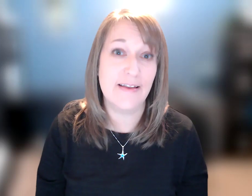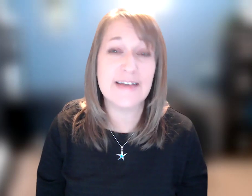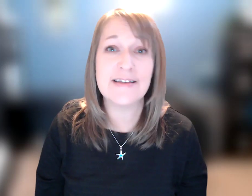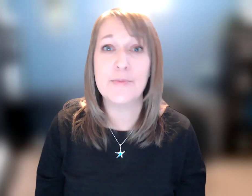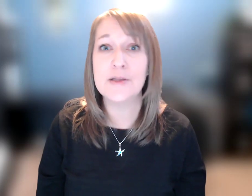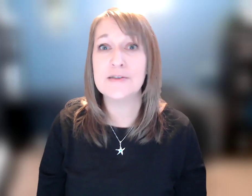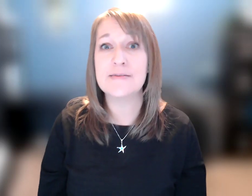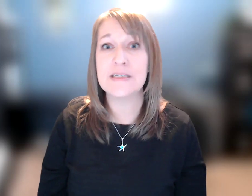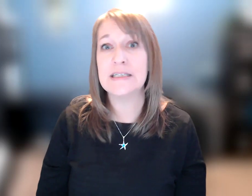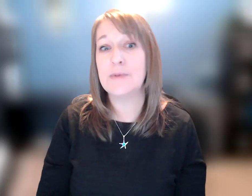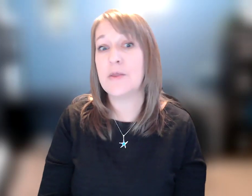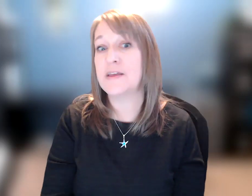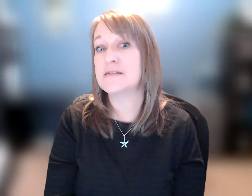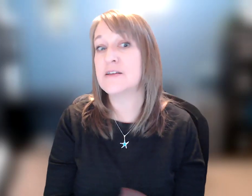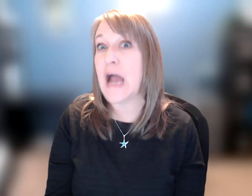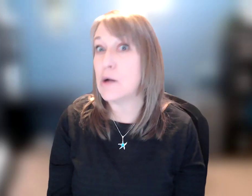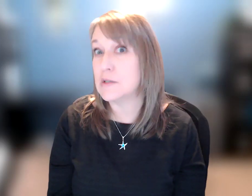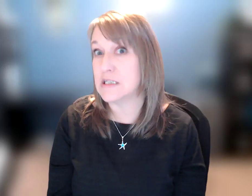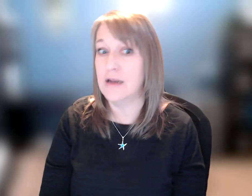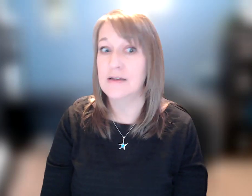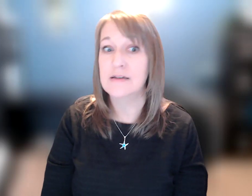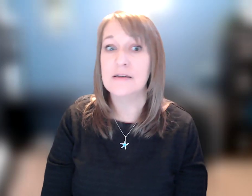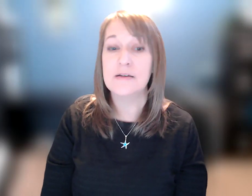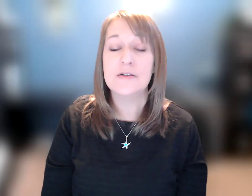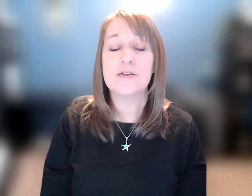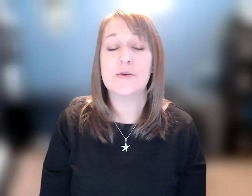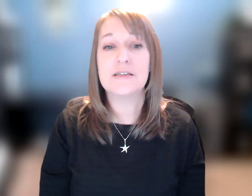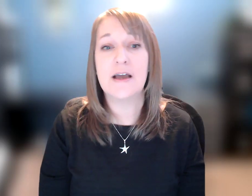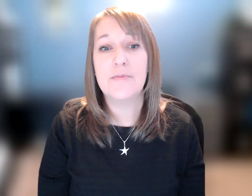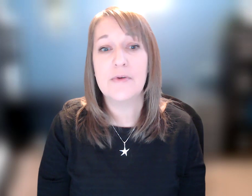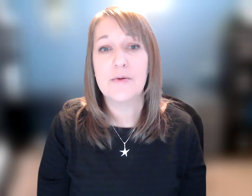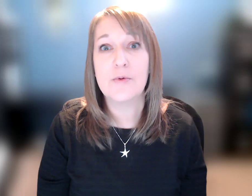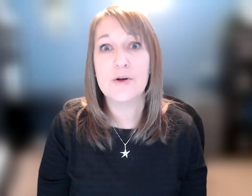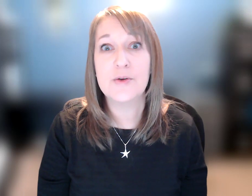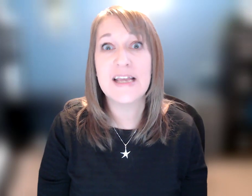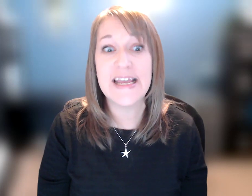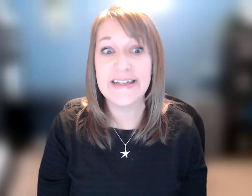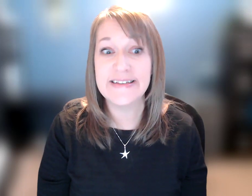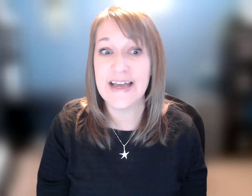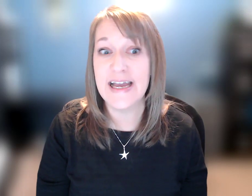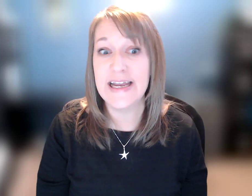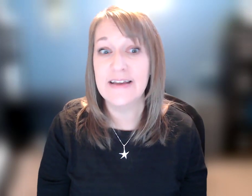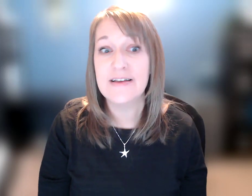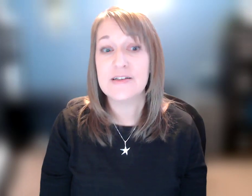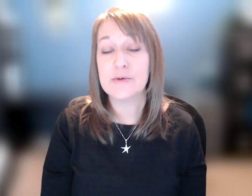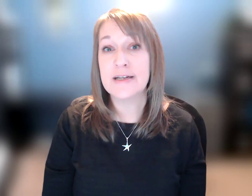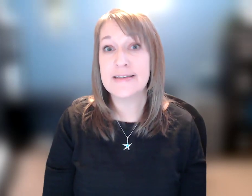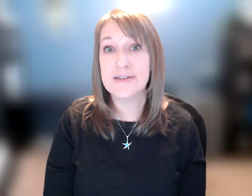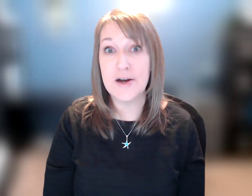Last time we learned some signs about things that are outside. So this time we're doing inside. So we're going to start